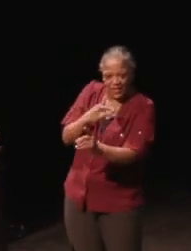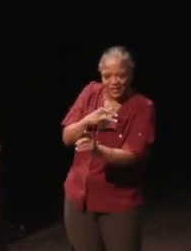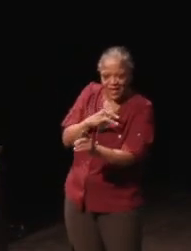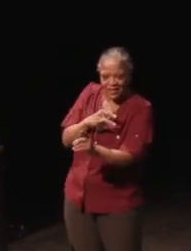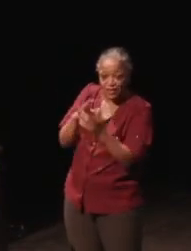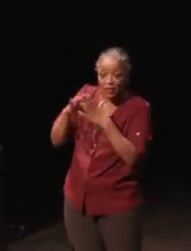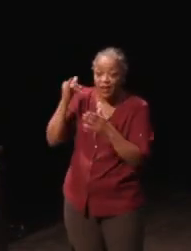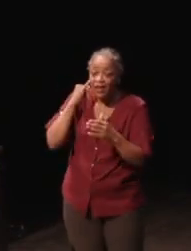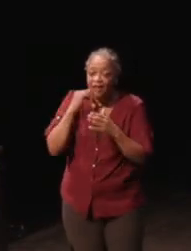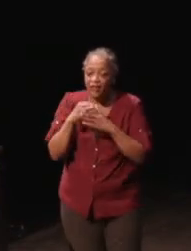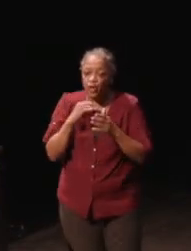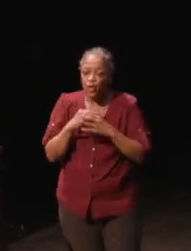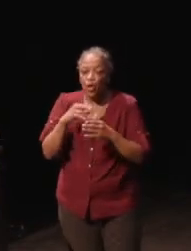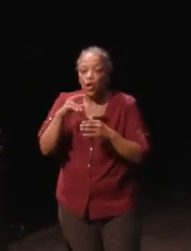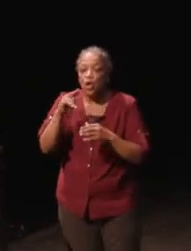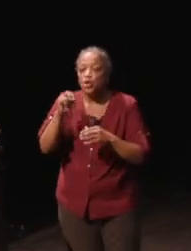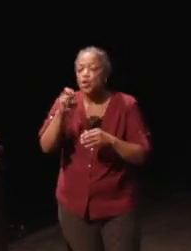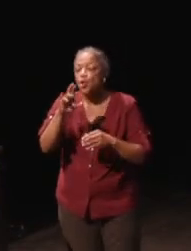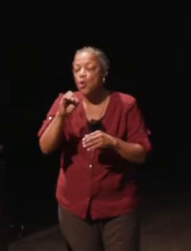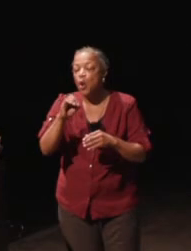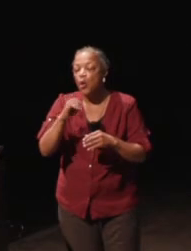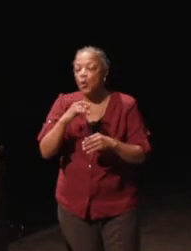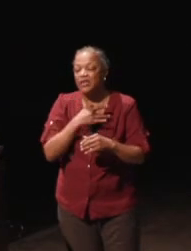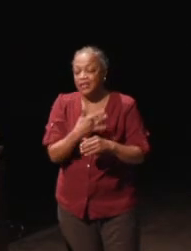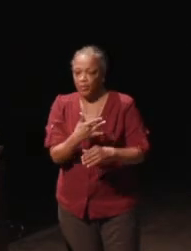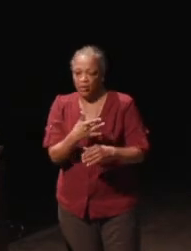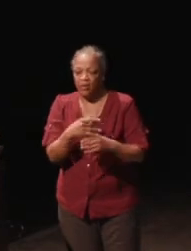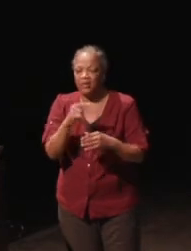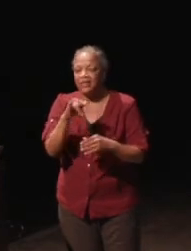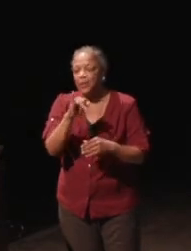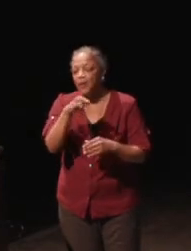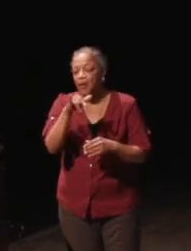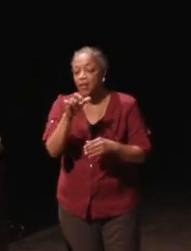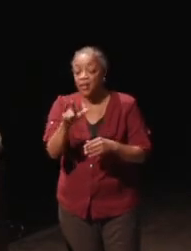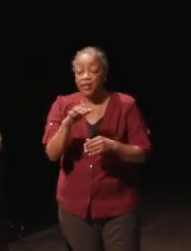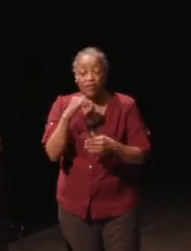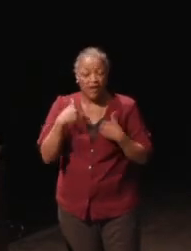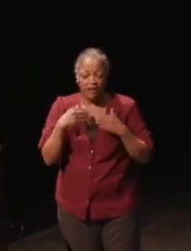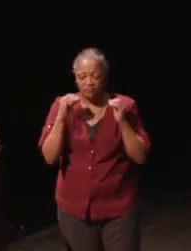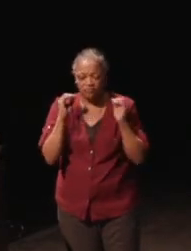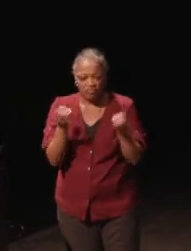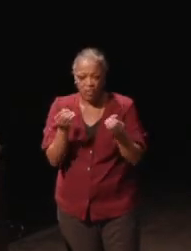So if you're neurotypical and or you don't have any sensory